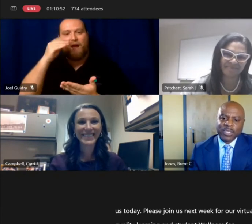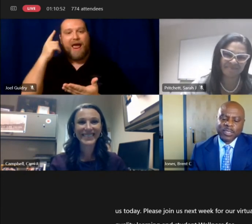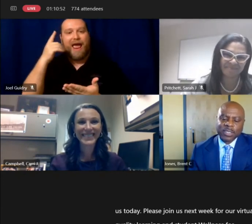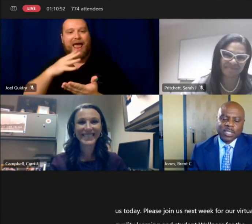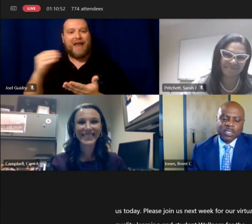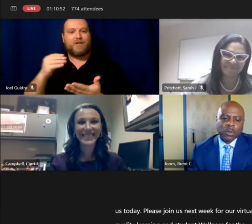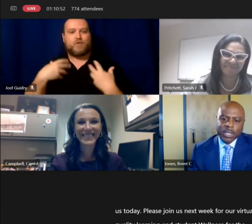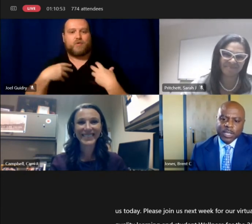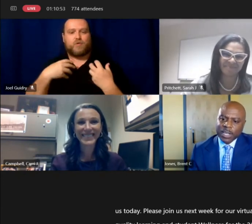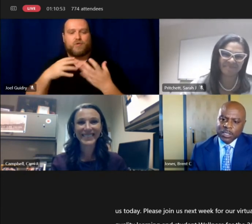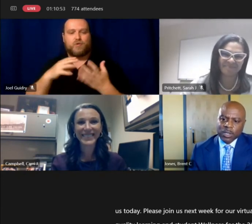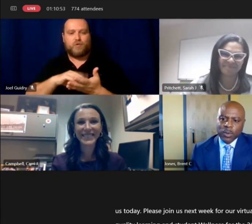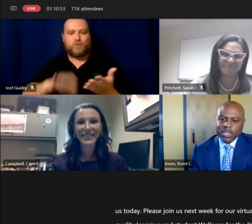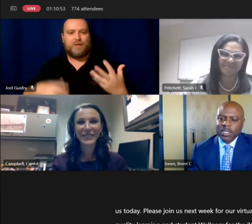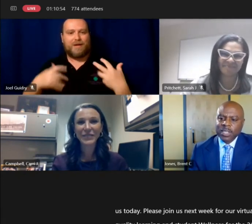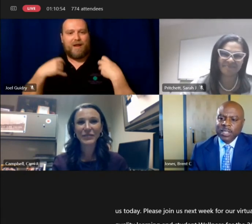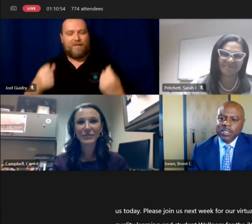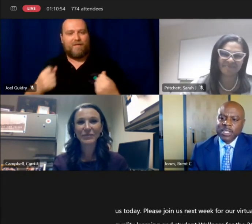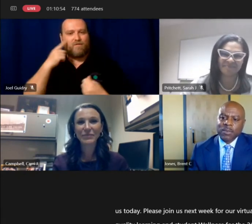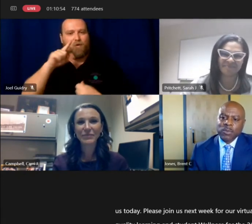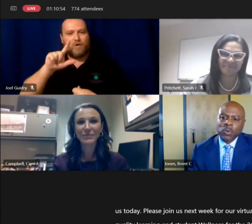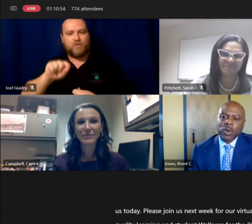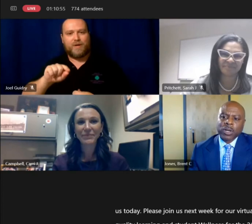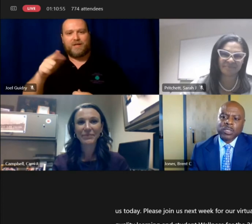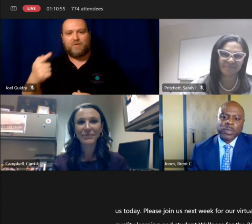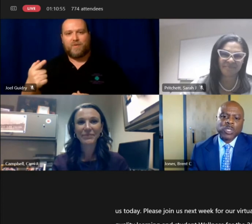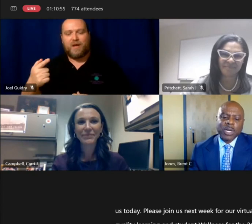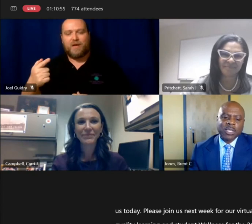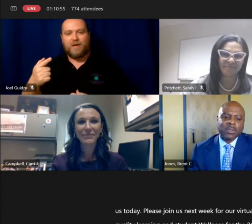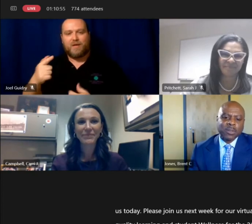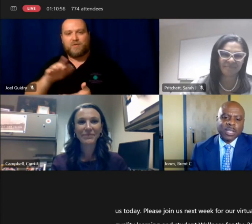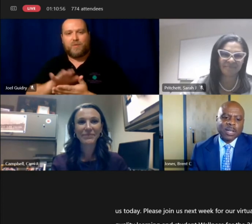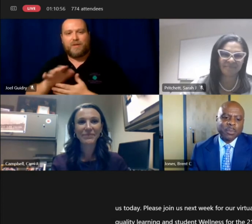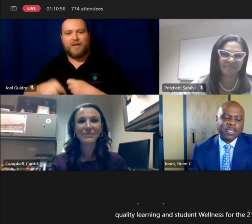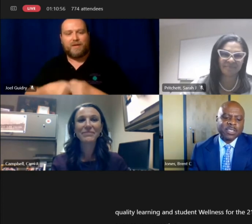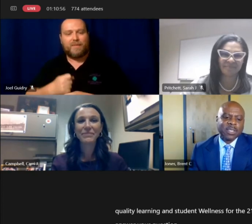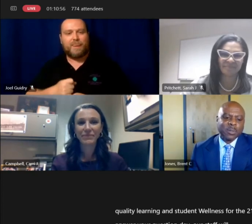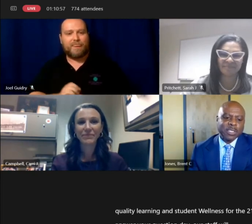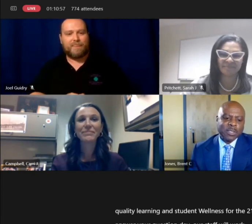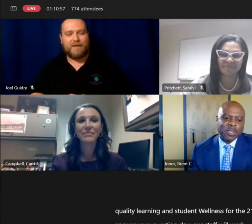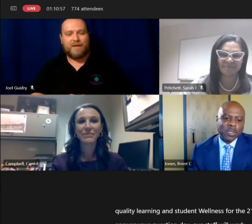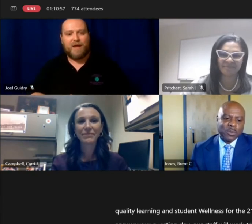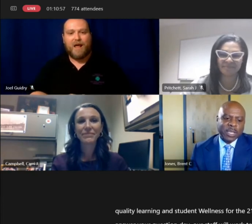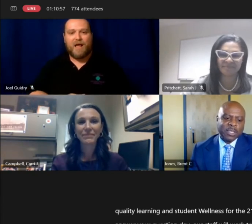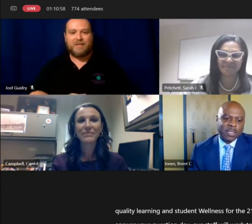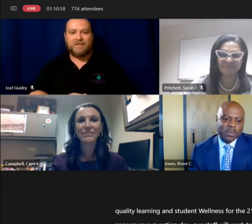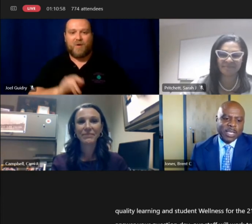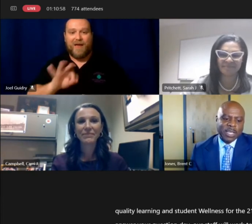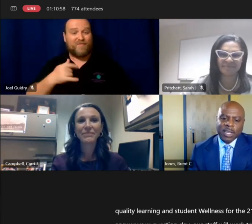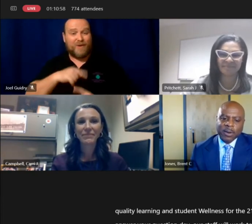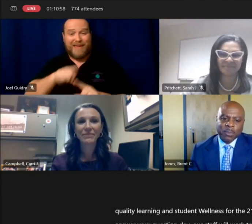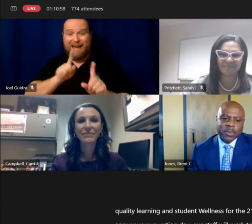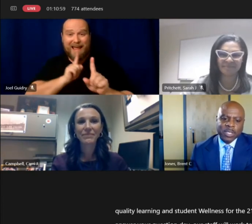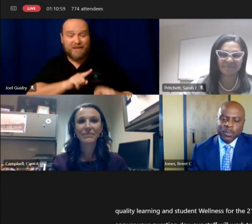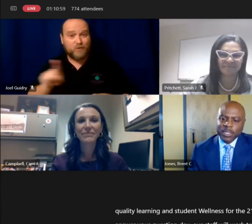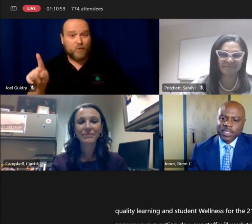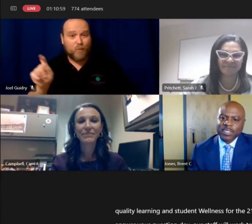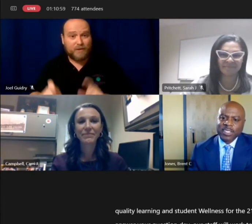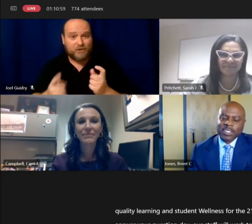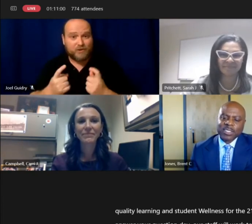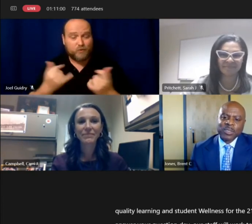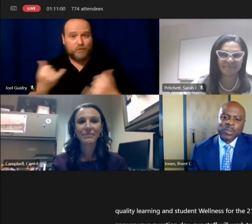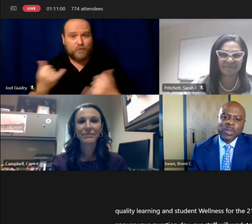year. So if we couldn't answer your question today, our staff will work to respond on those comments. Please use those mechanisms that Carrie just